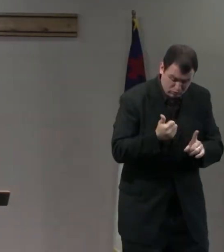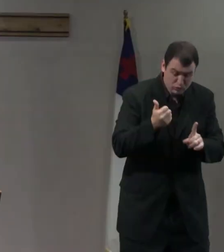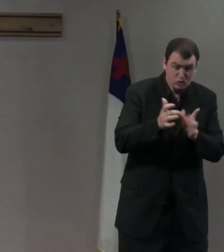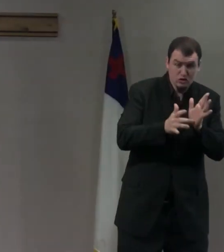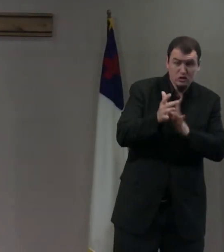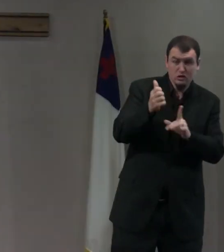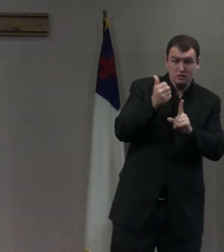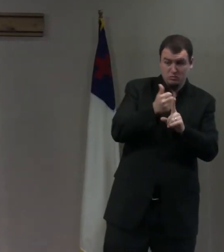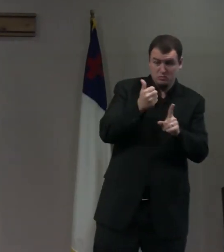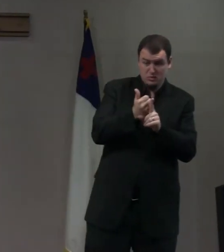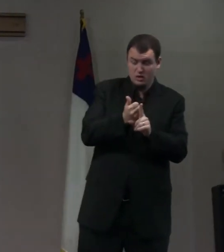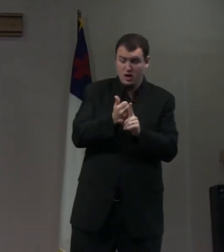where Jesus